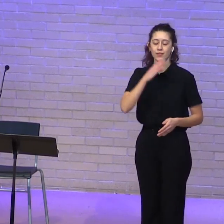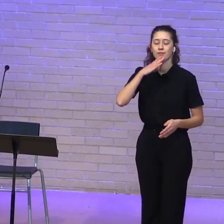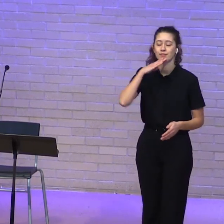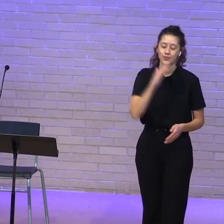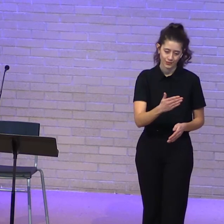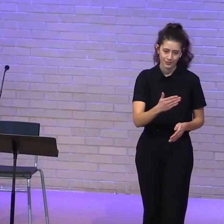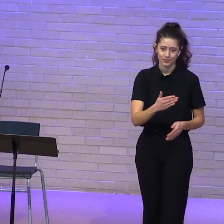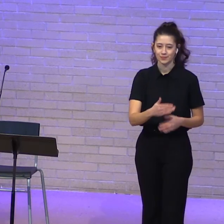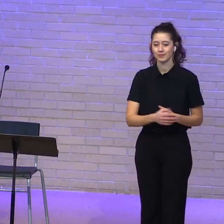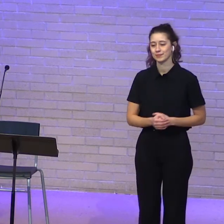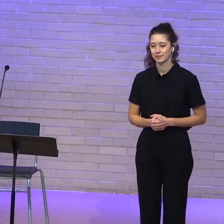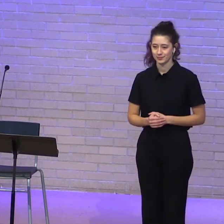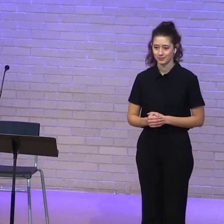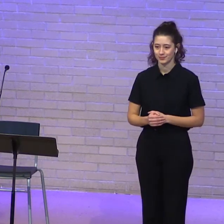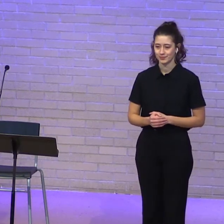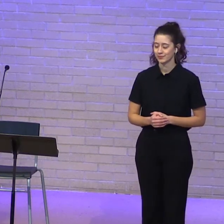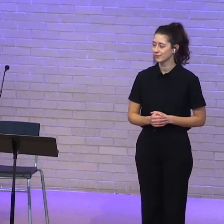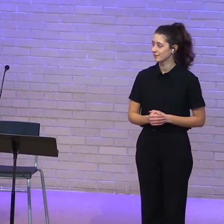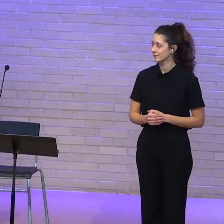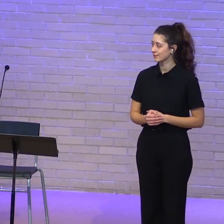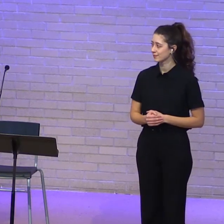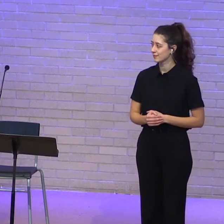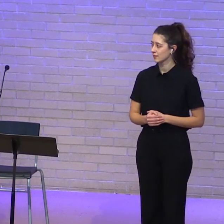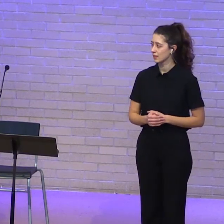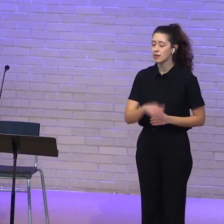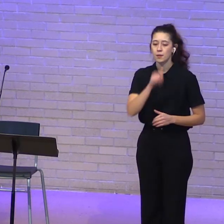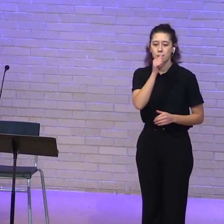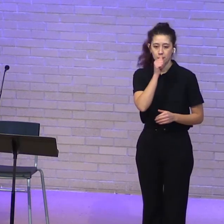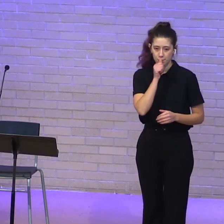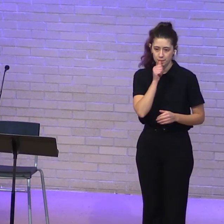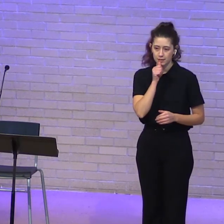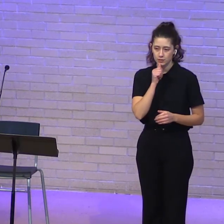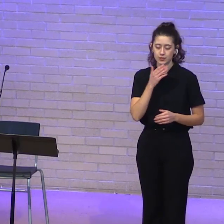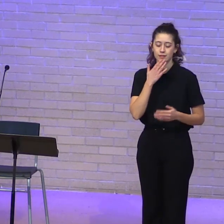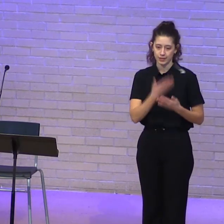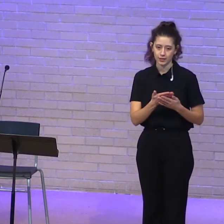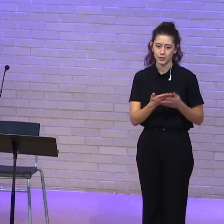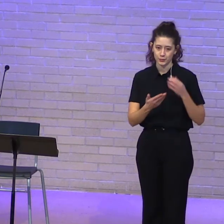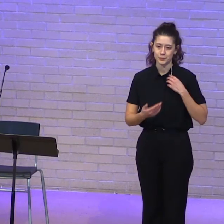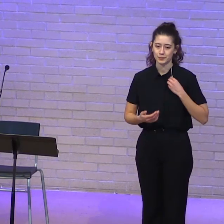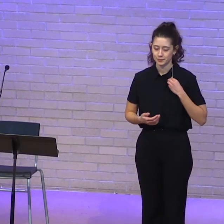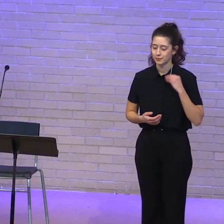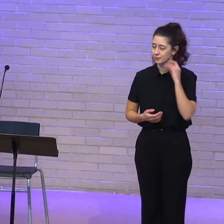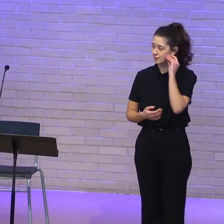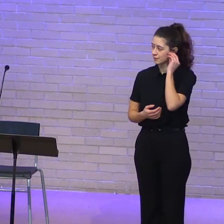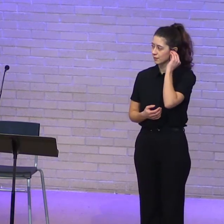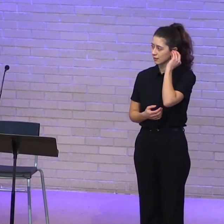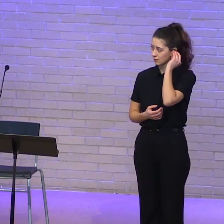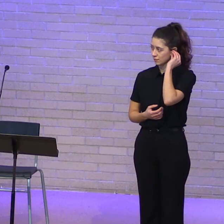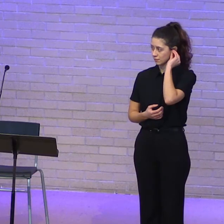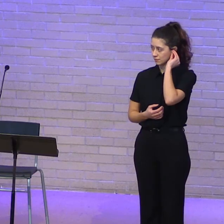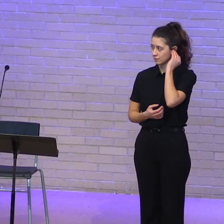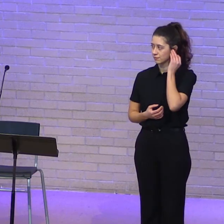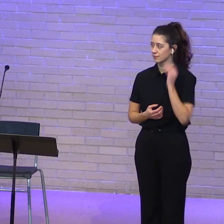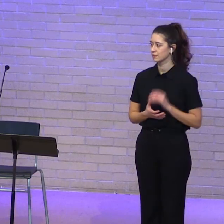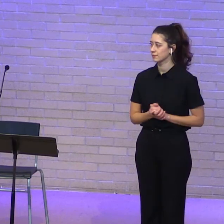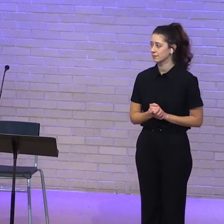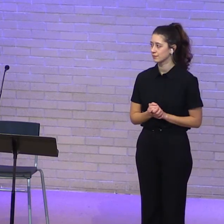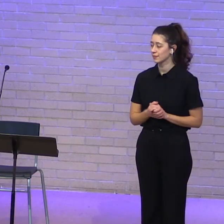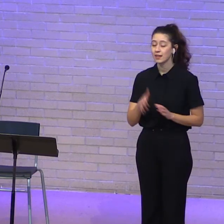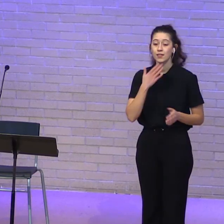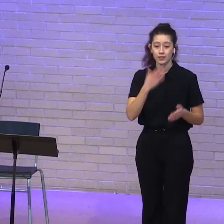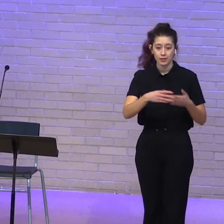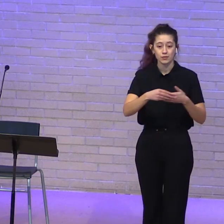which is important to give them a little bit of space and to make that move efficiently. And so just to say to everybody, once again, thanks for your flexibility